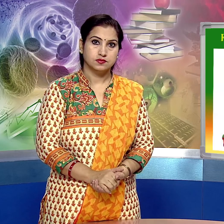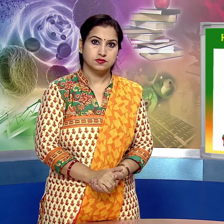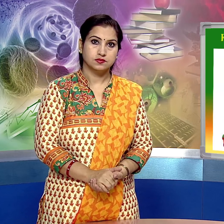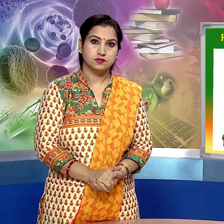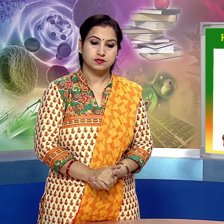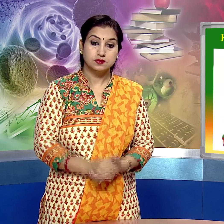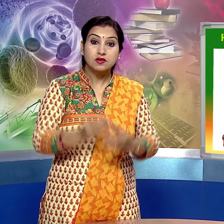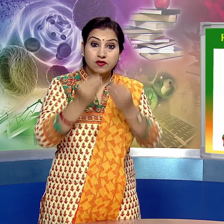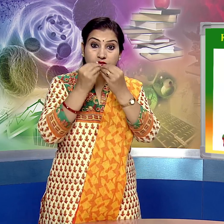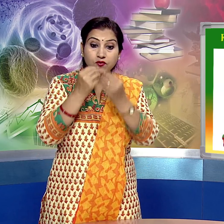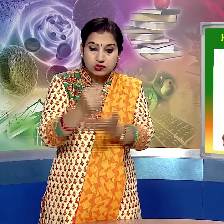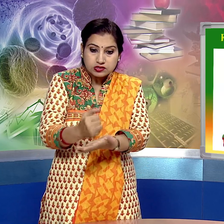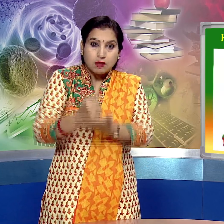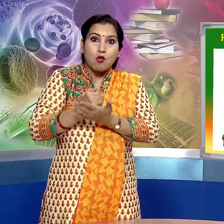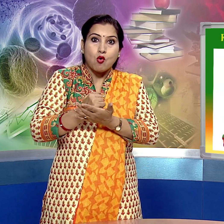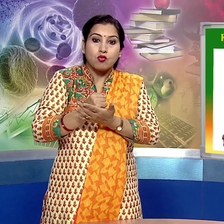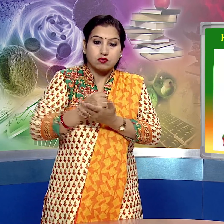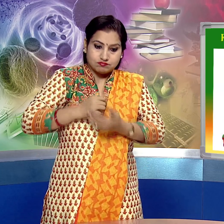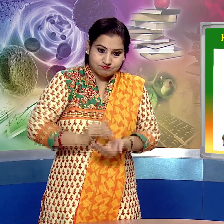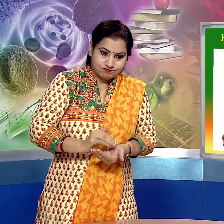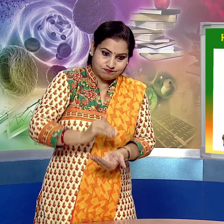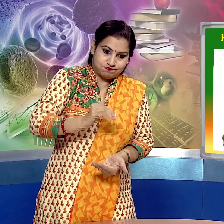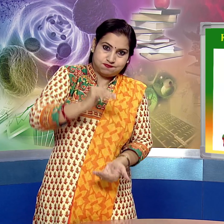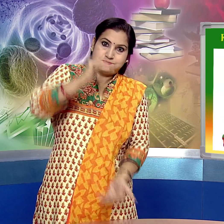Food supports our growth and bodybuilding.